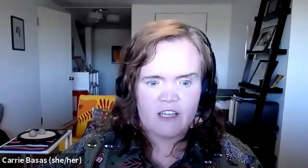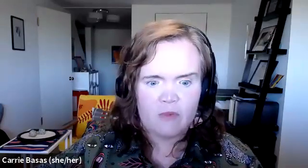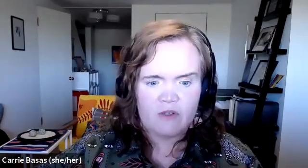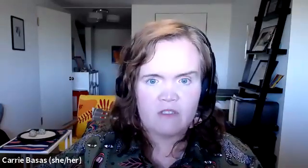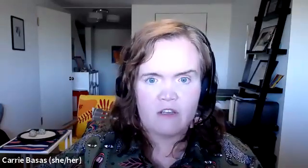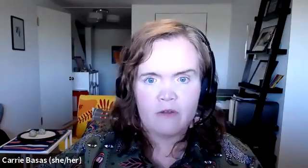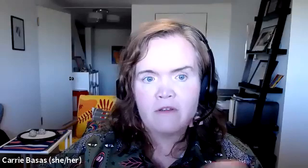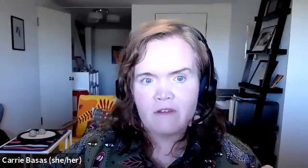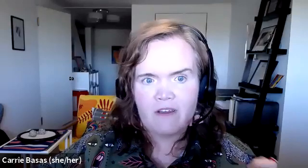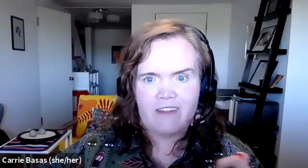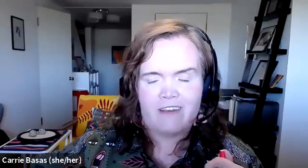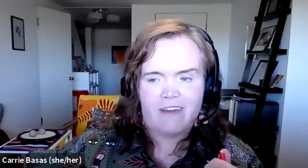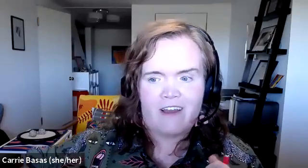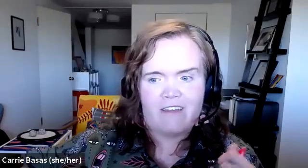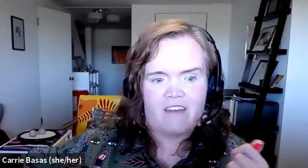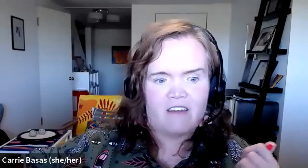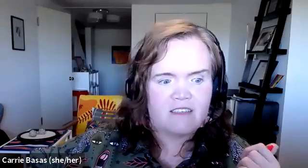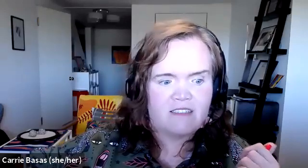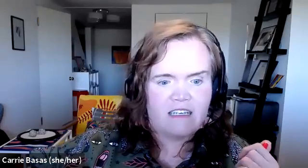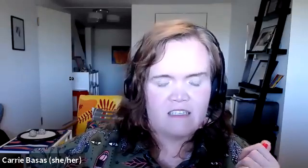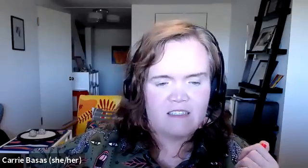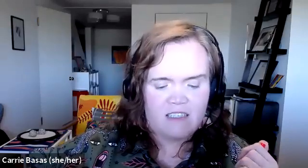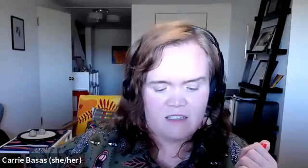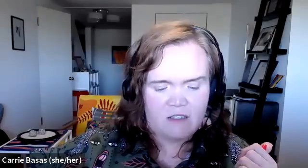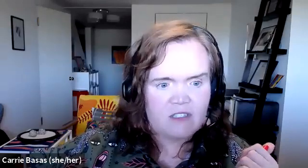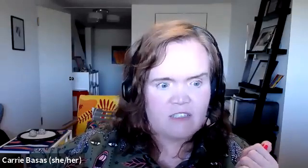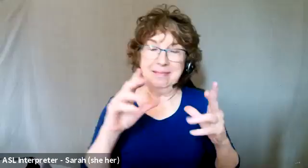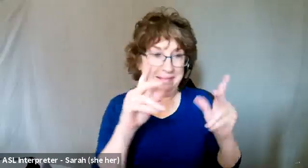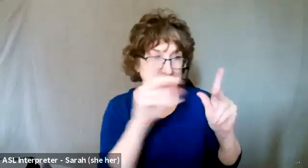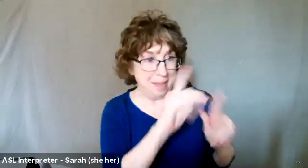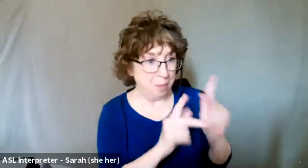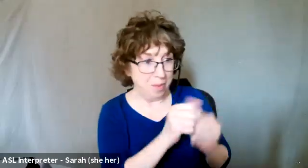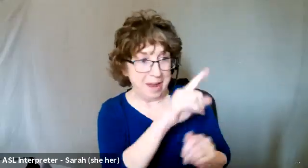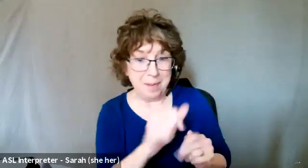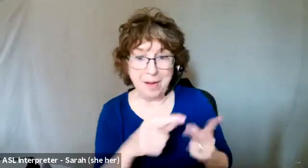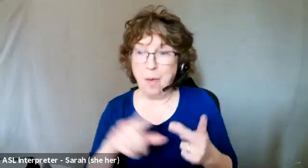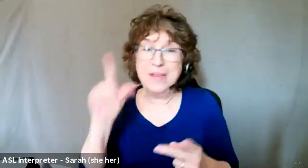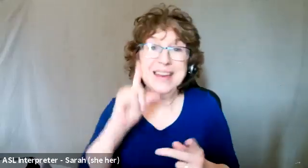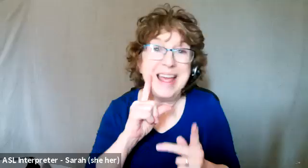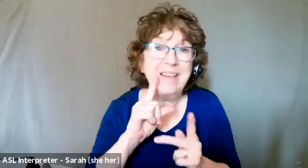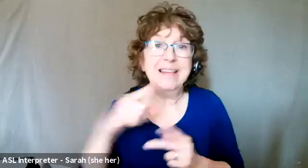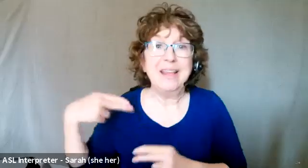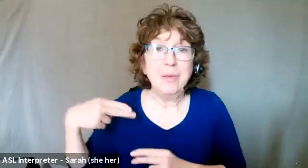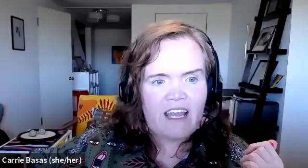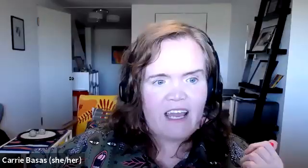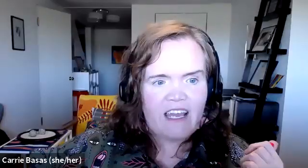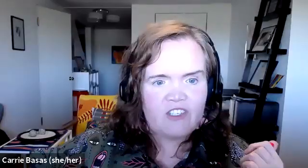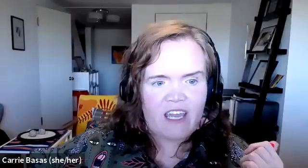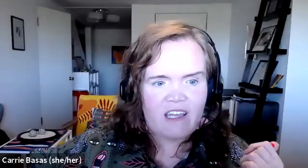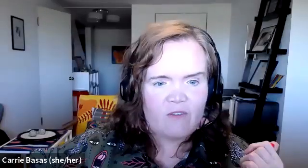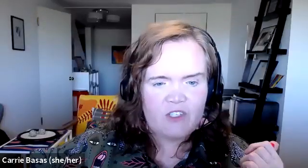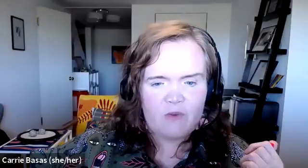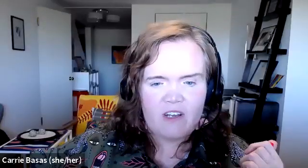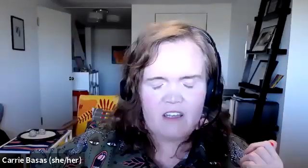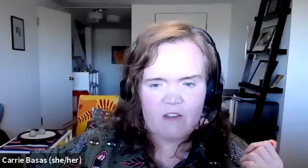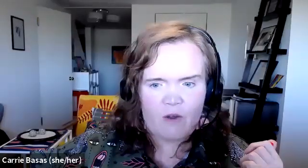for example. So I think it's exciting to see those themes come out on the panel. And